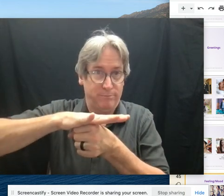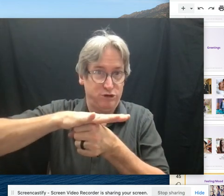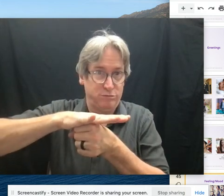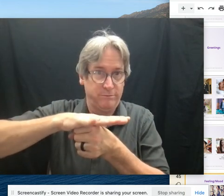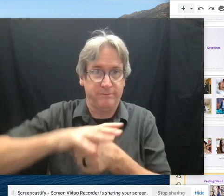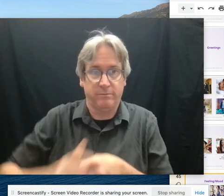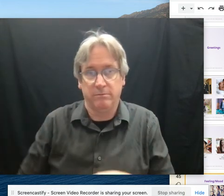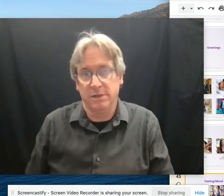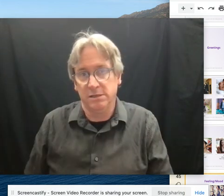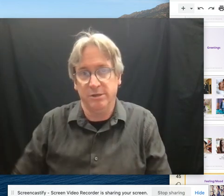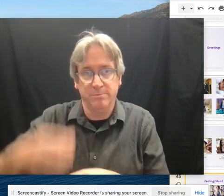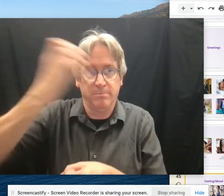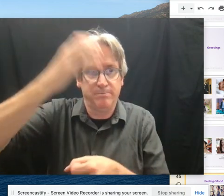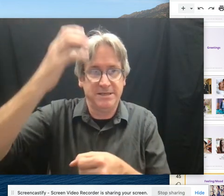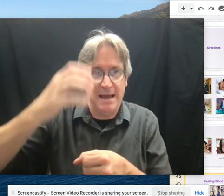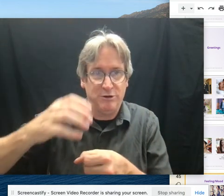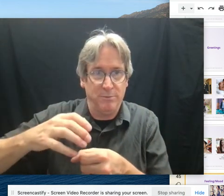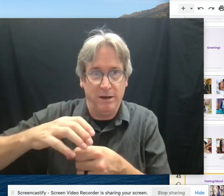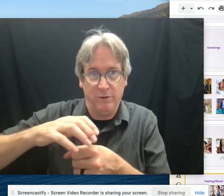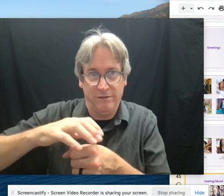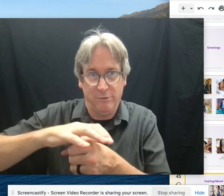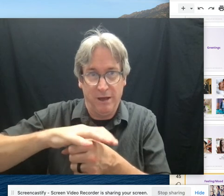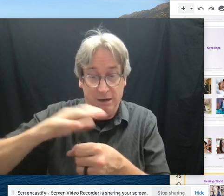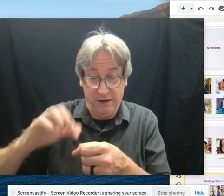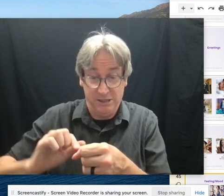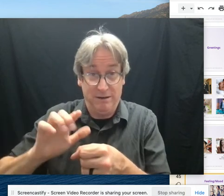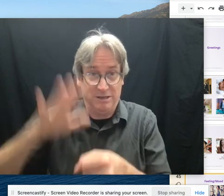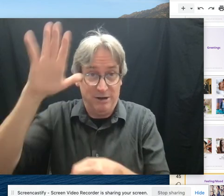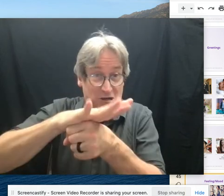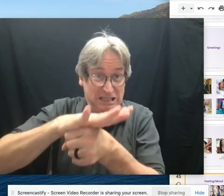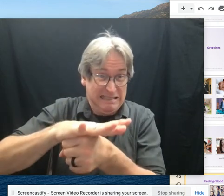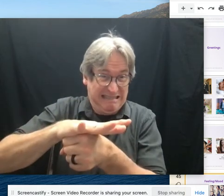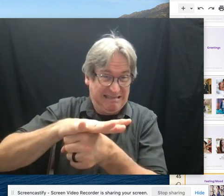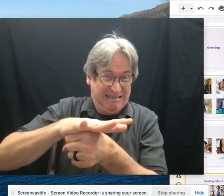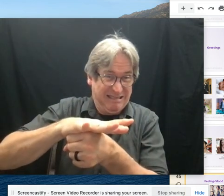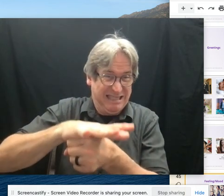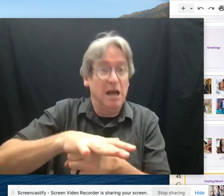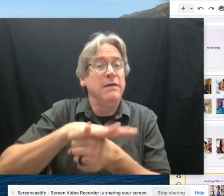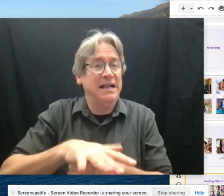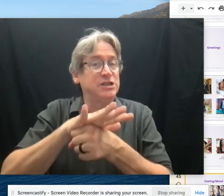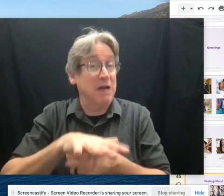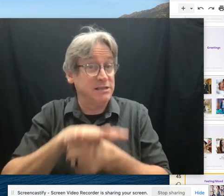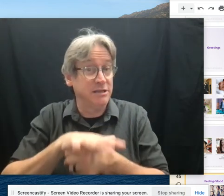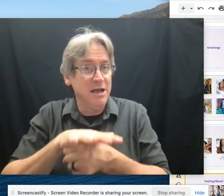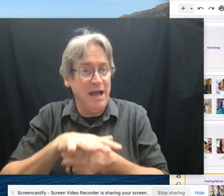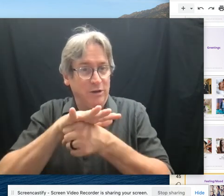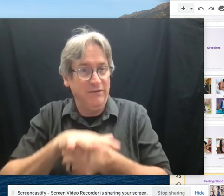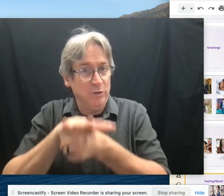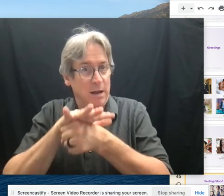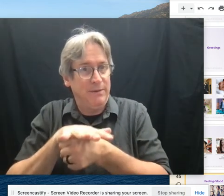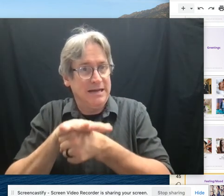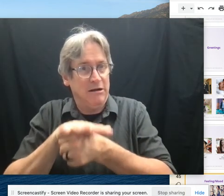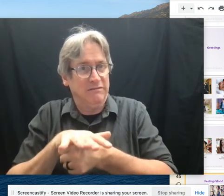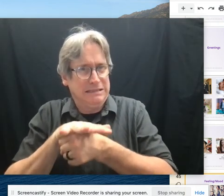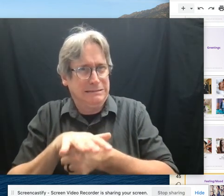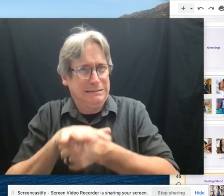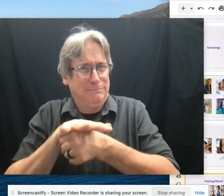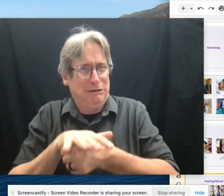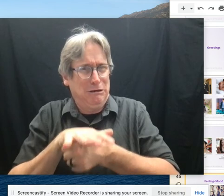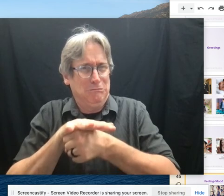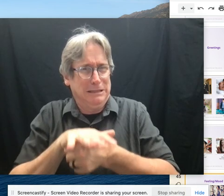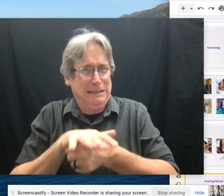So that someone tapped your bottle with their bottle, and it's about to come out. And you're like, no, don't do it. That's stressed. And you can even do it up and down of